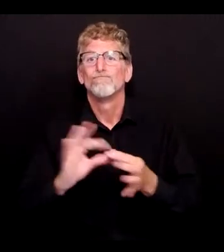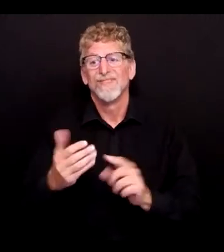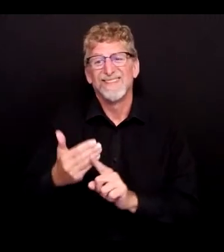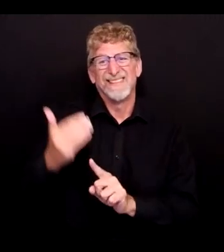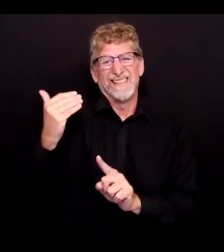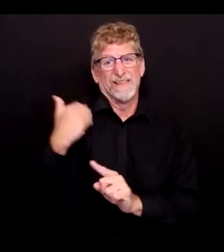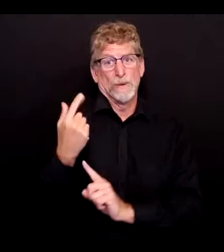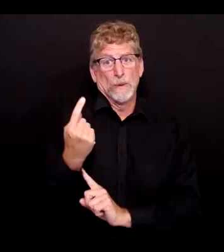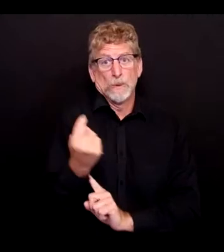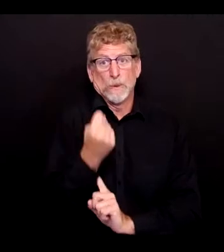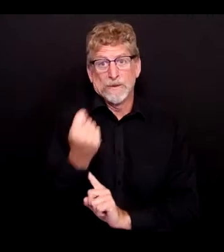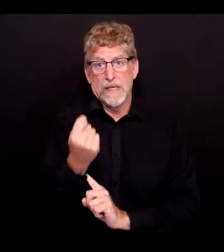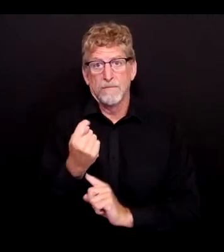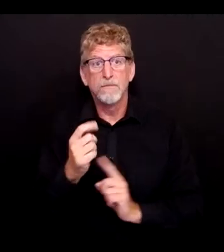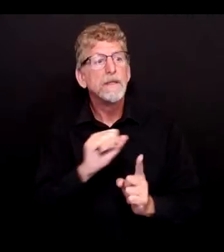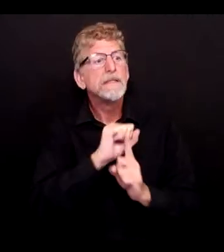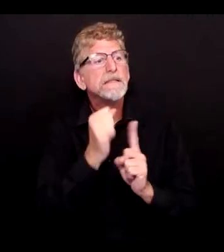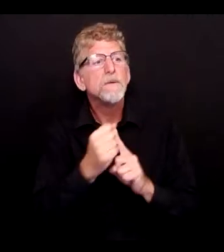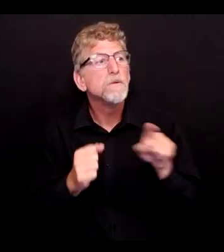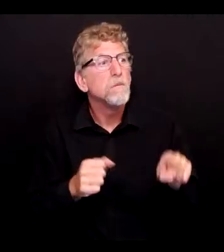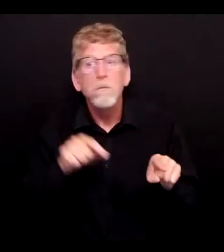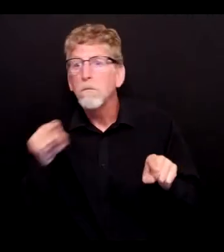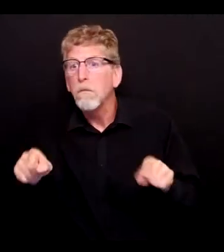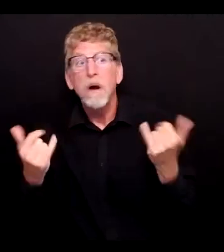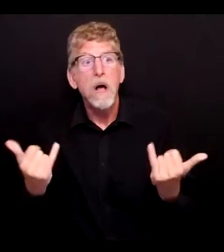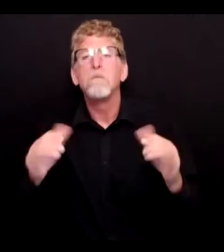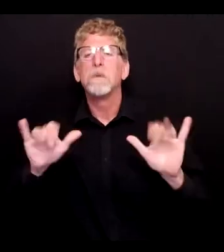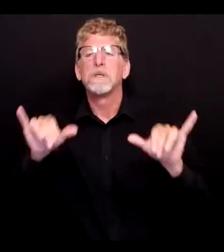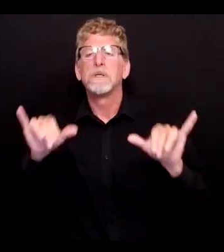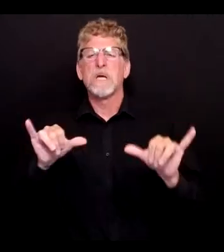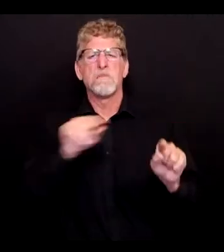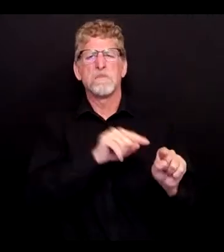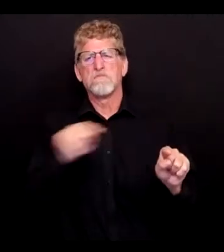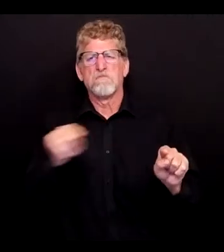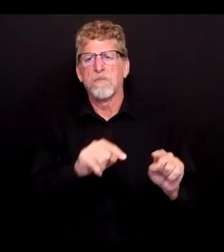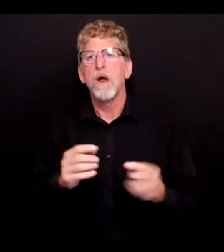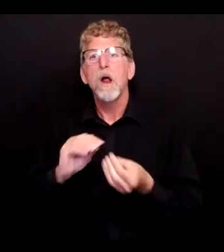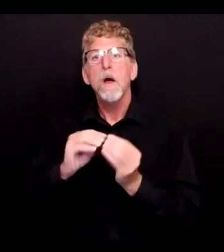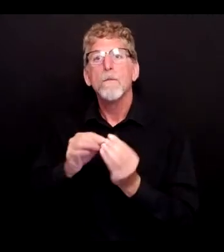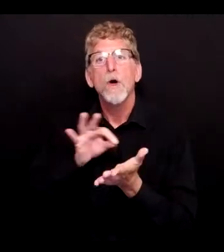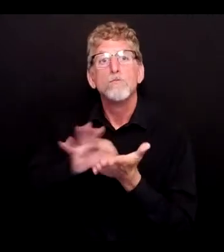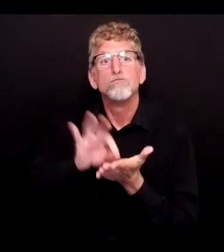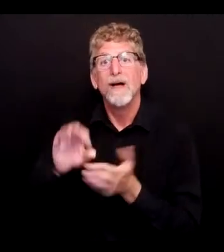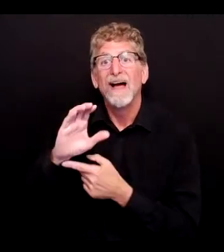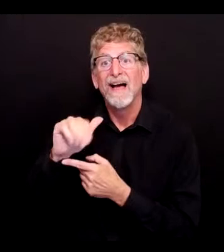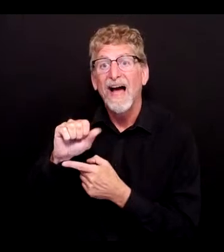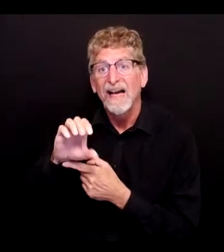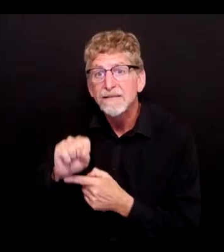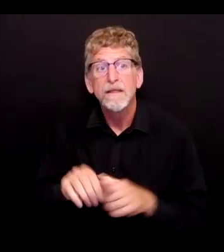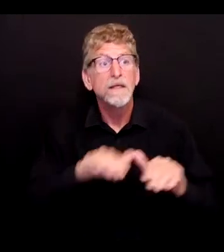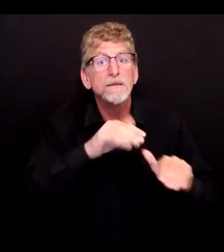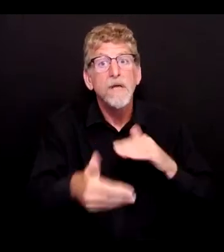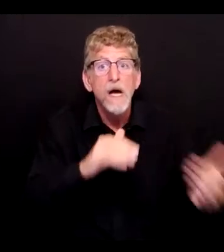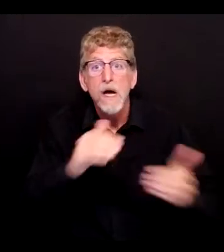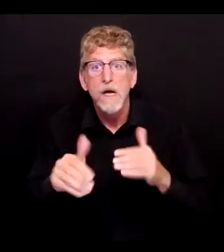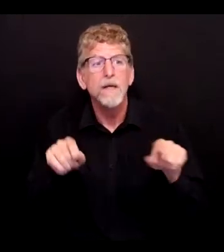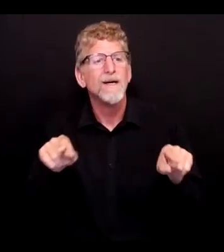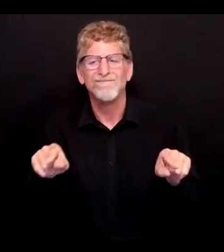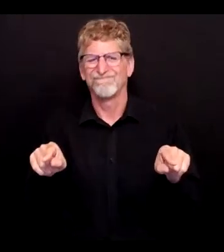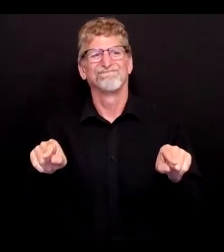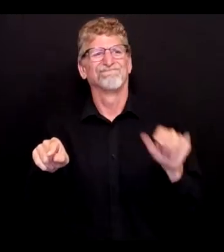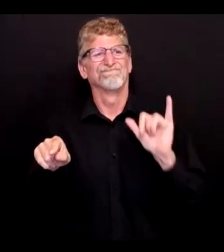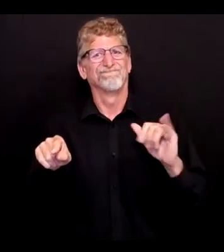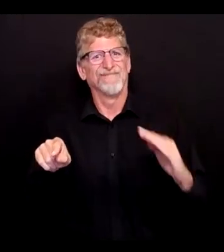similar, actually with cases and unfortunately deaths both rising a little bit faster again than they were reported